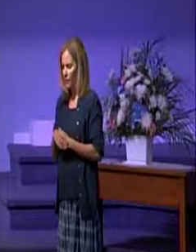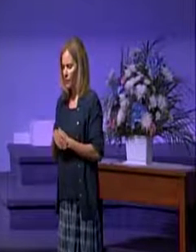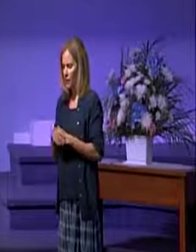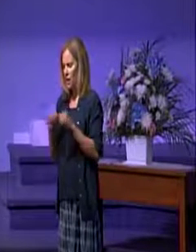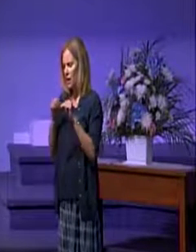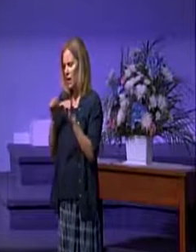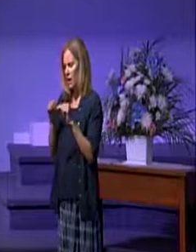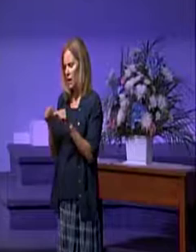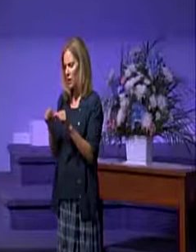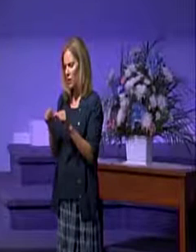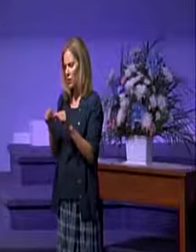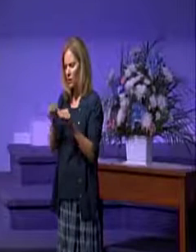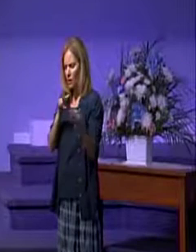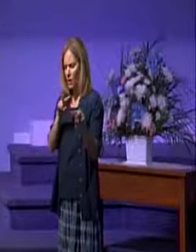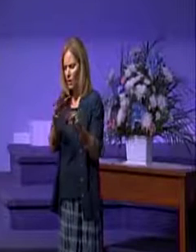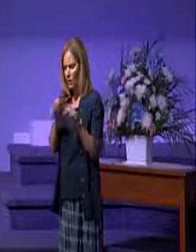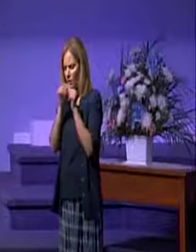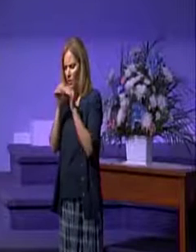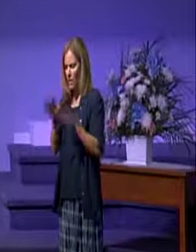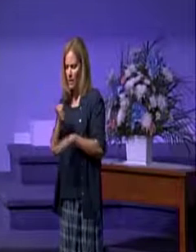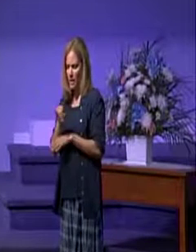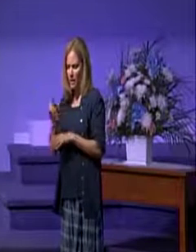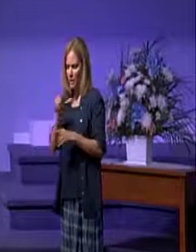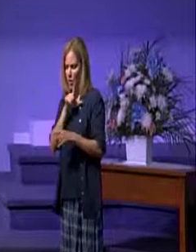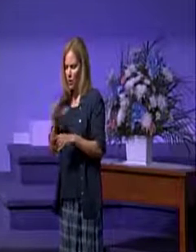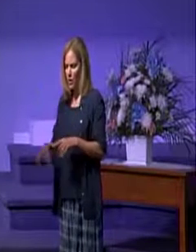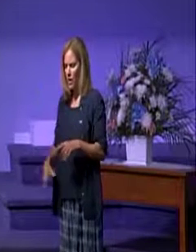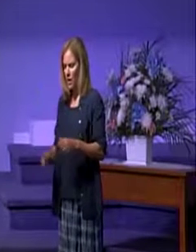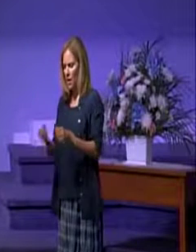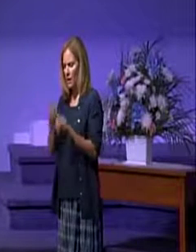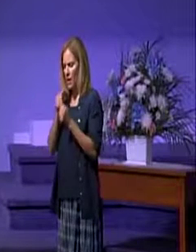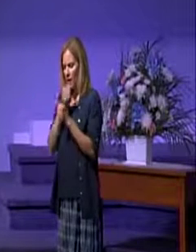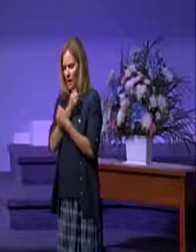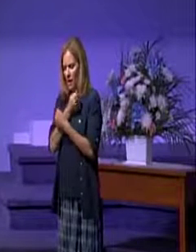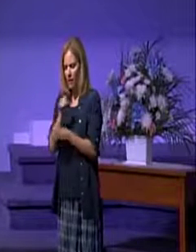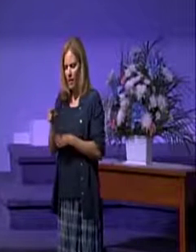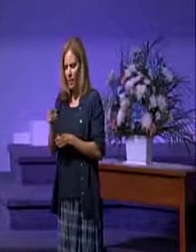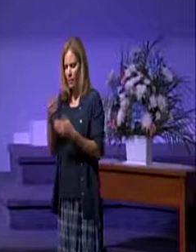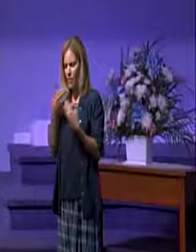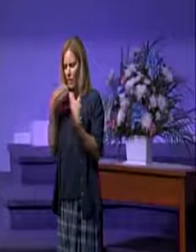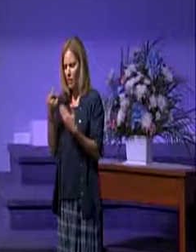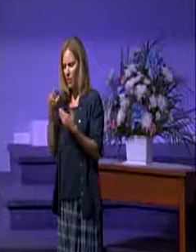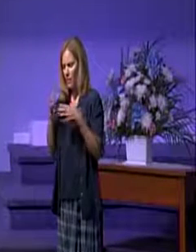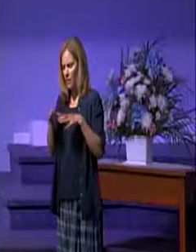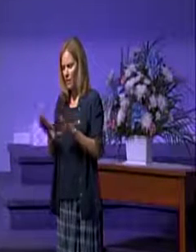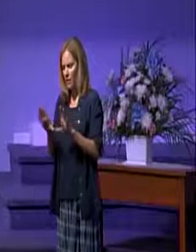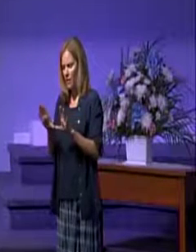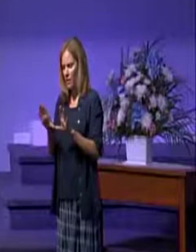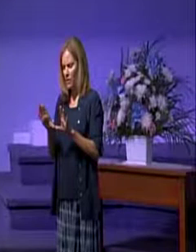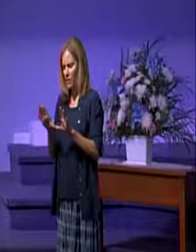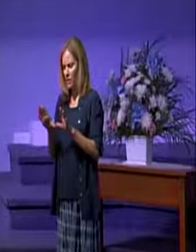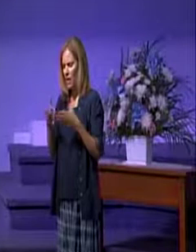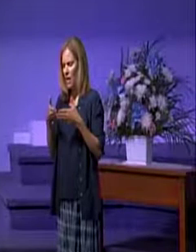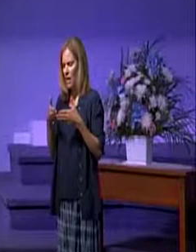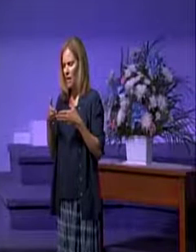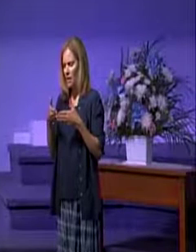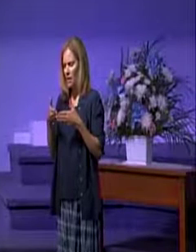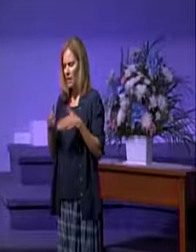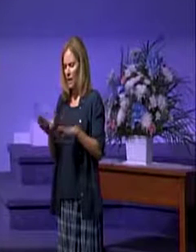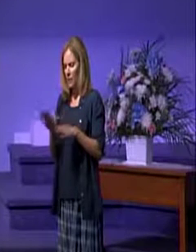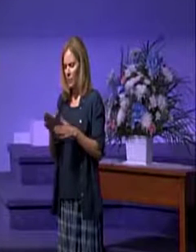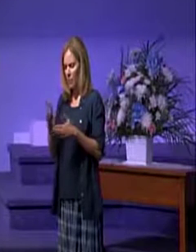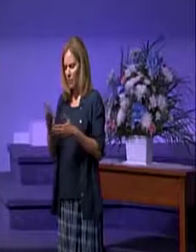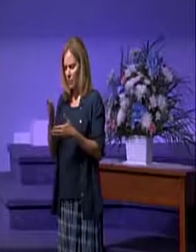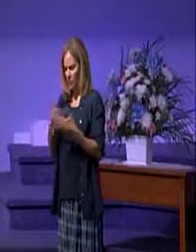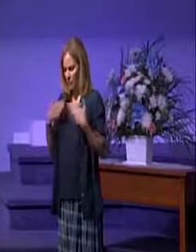Continue to watch over and bless them, Lord. We love them. And we thank you for allowing them to be a part of our body